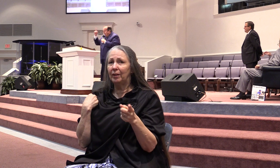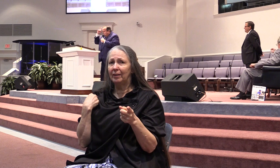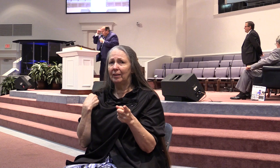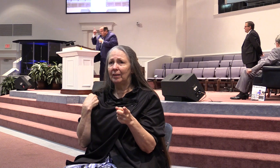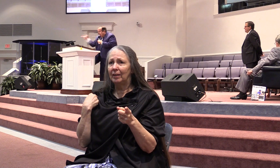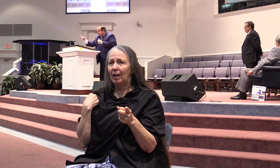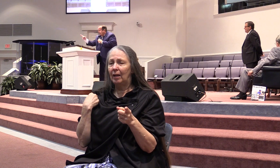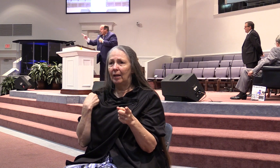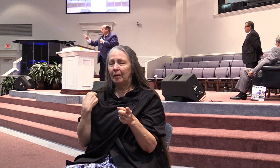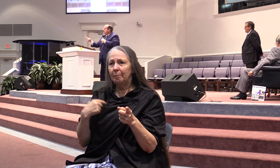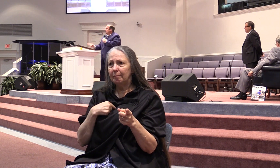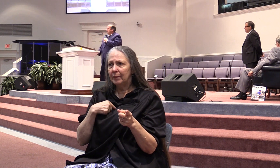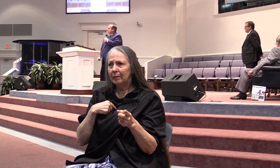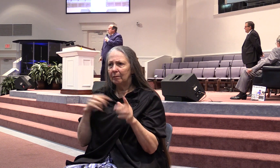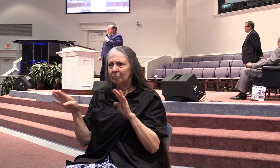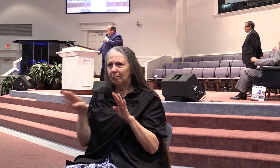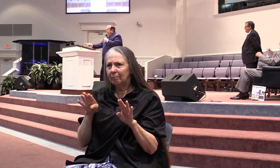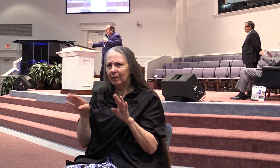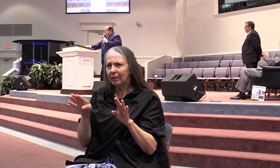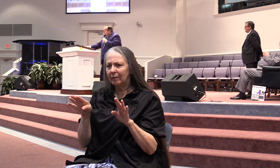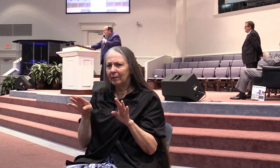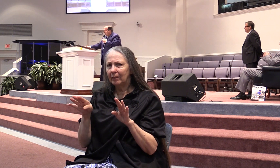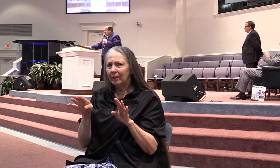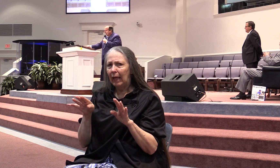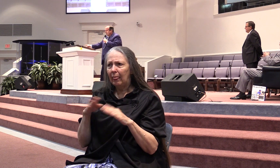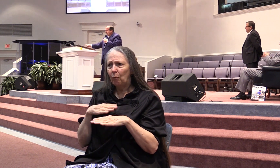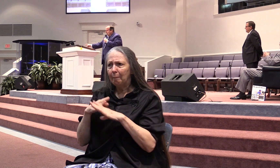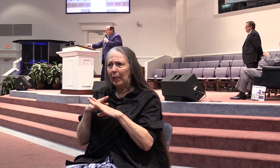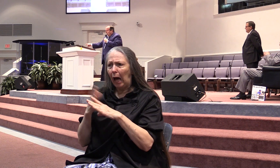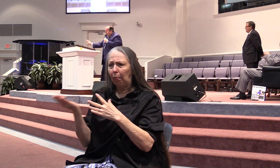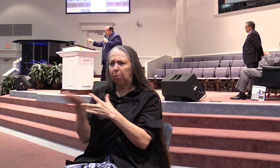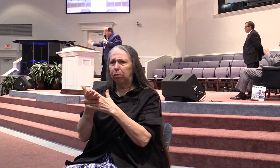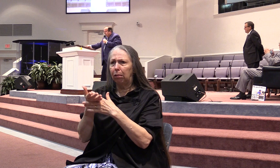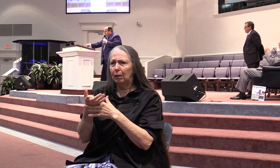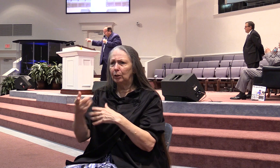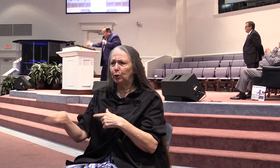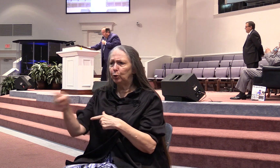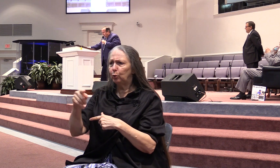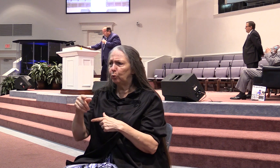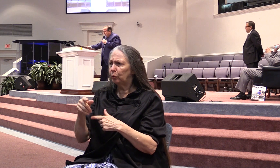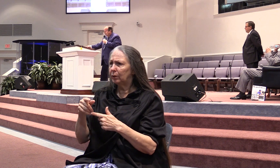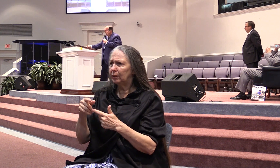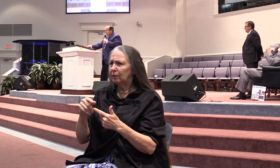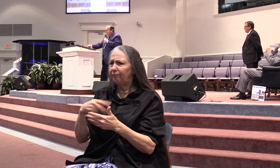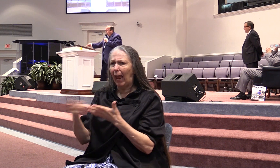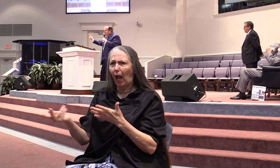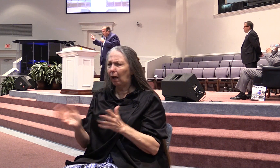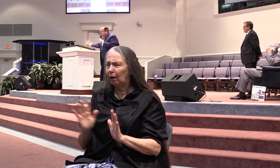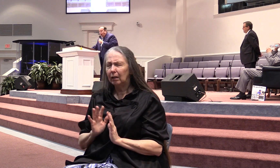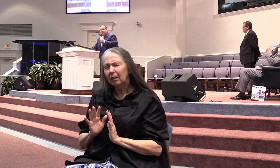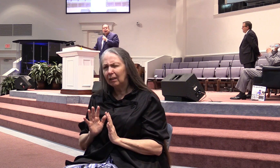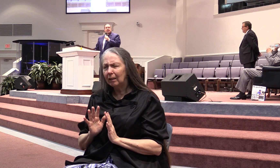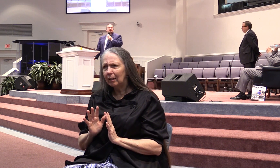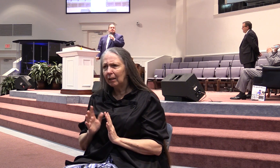I can do nothing which might hinder one of the members of the church on